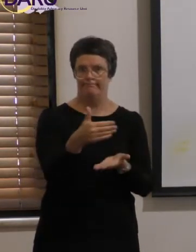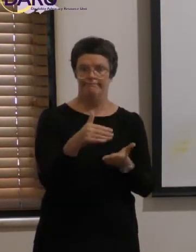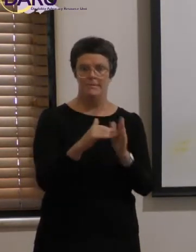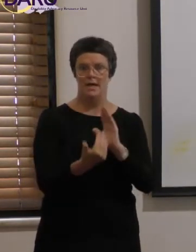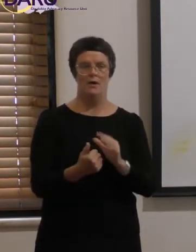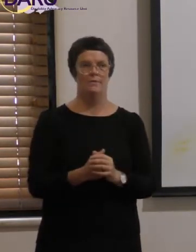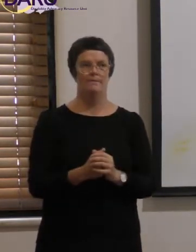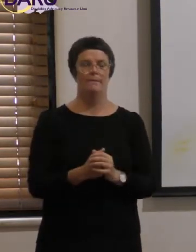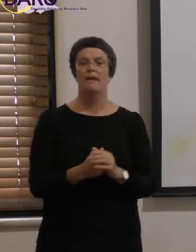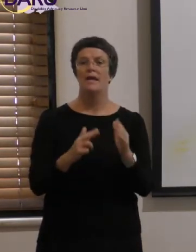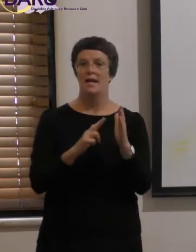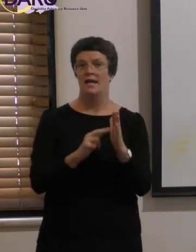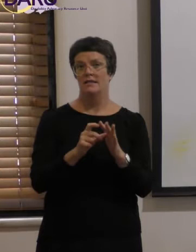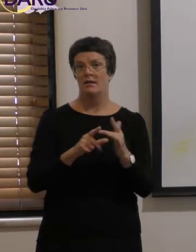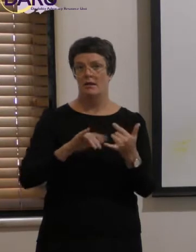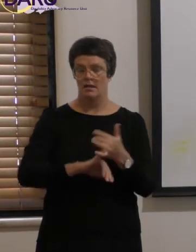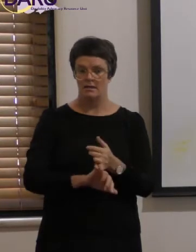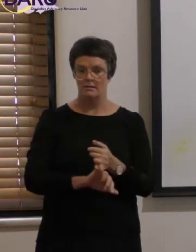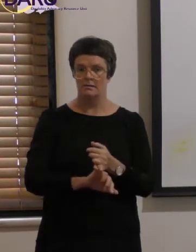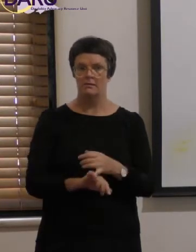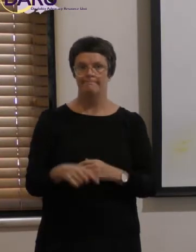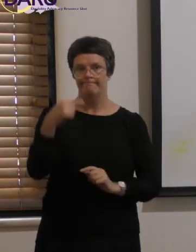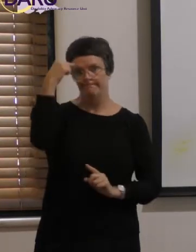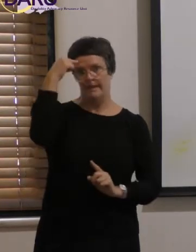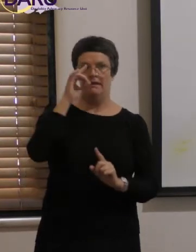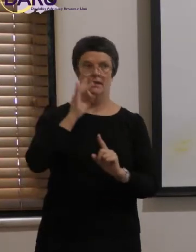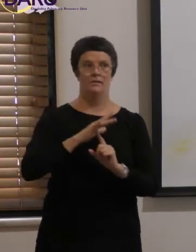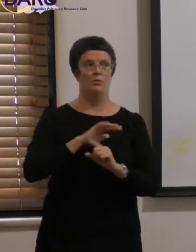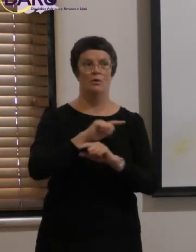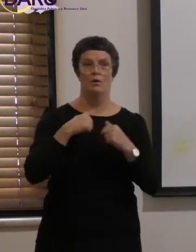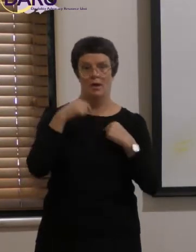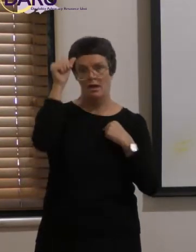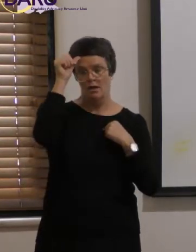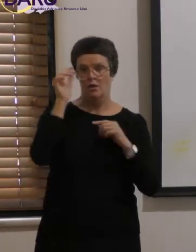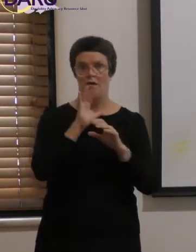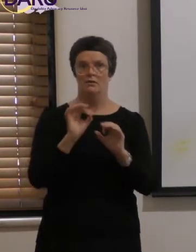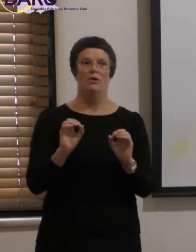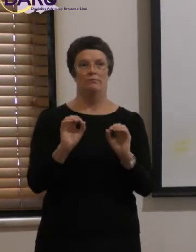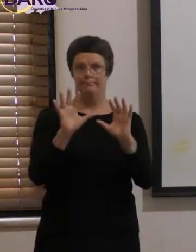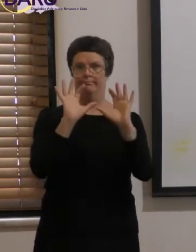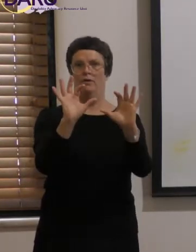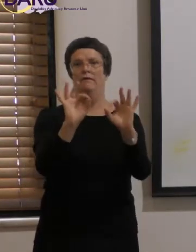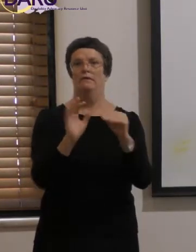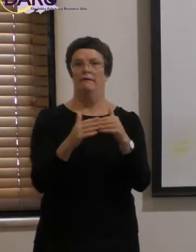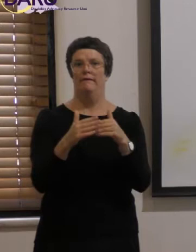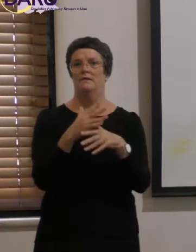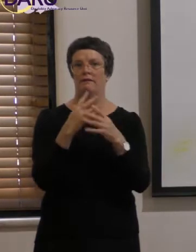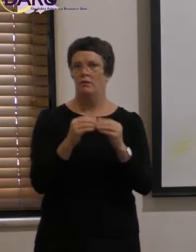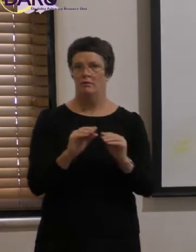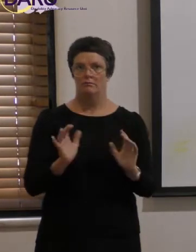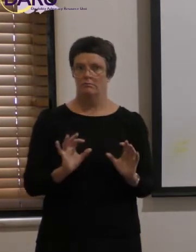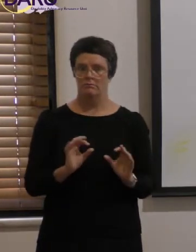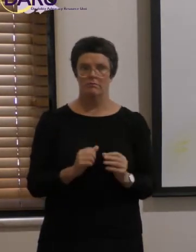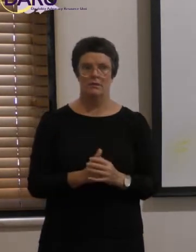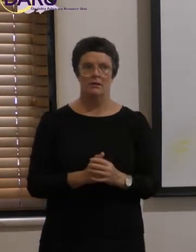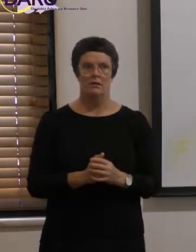NDIS, I have to say the NDIS, I think it's really important that we know that it's not the magic wand, and I think with the inadequacy